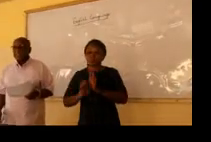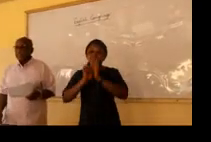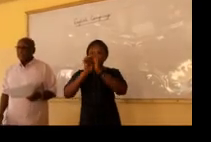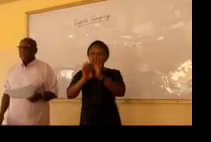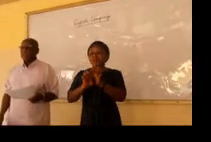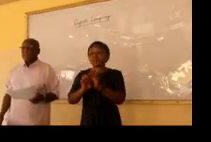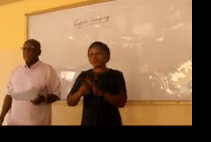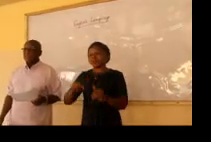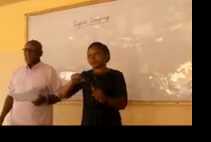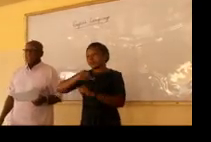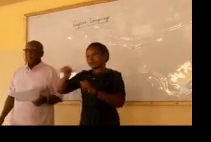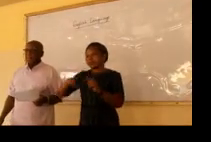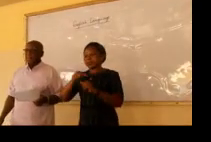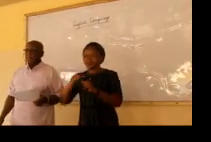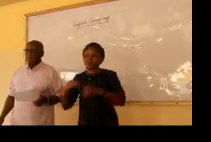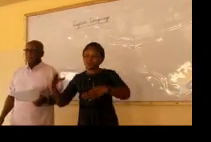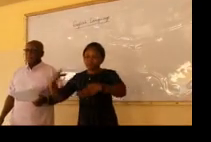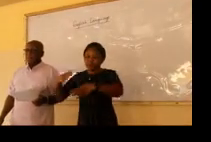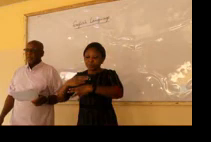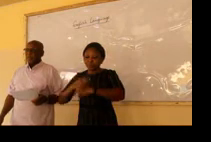examples about summary.